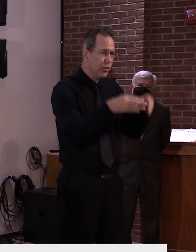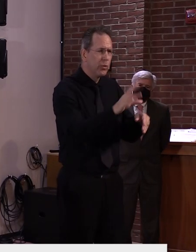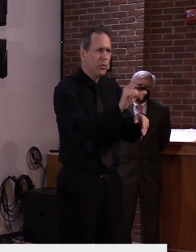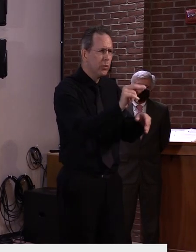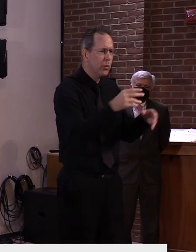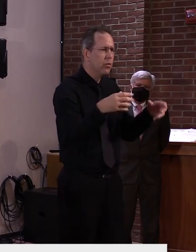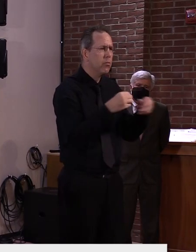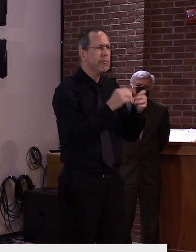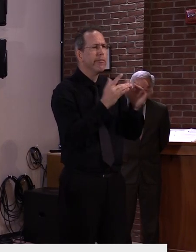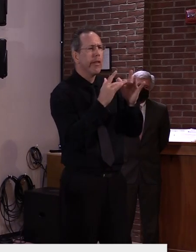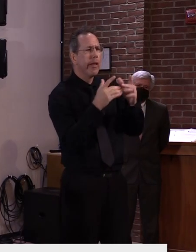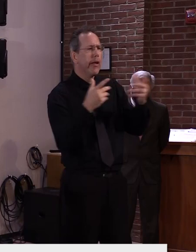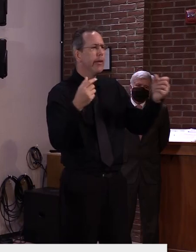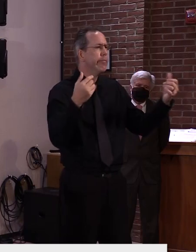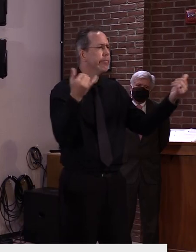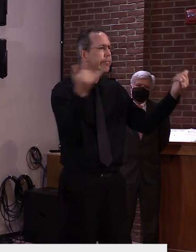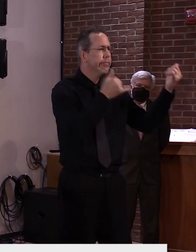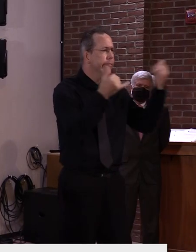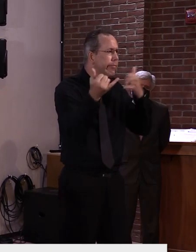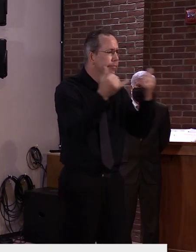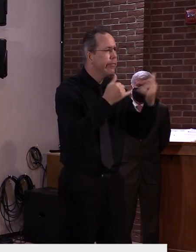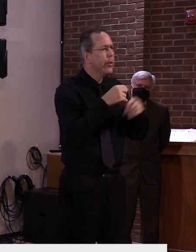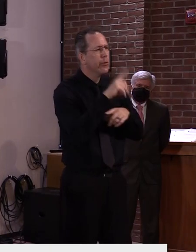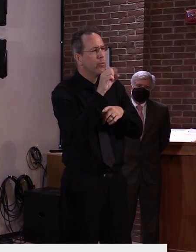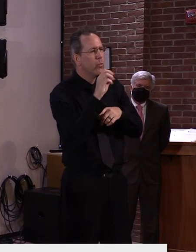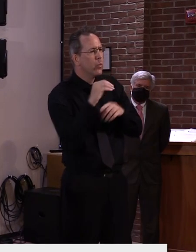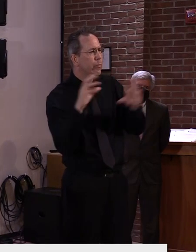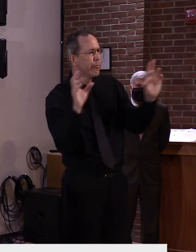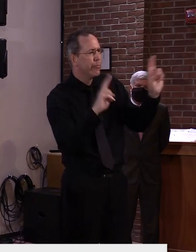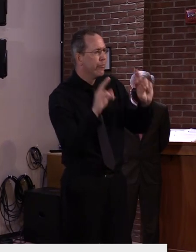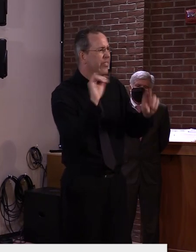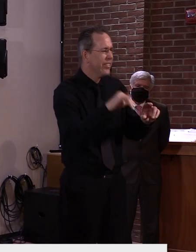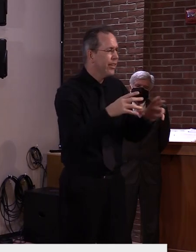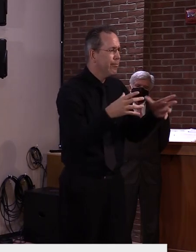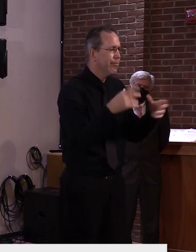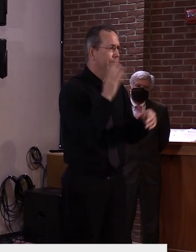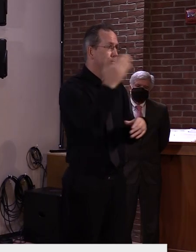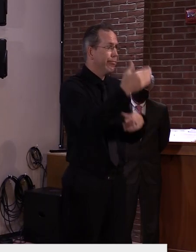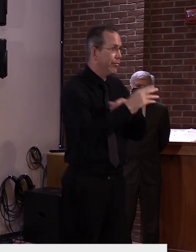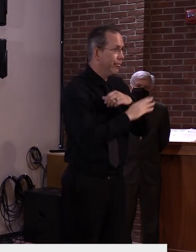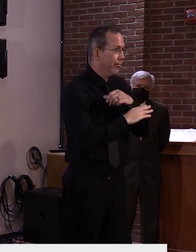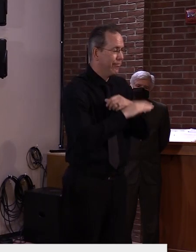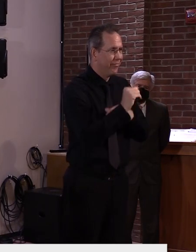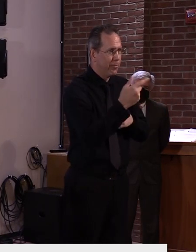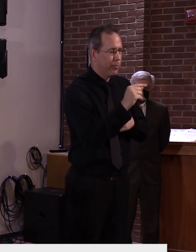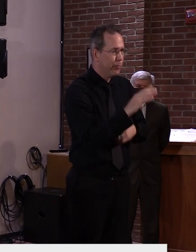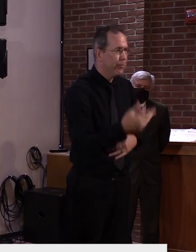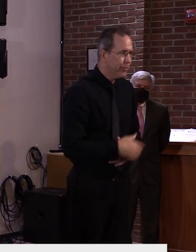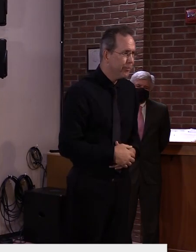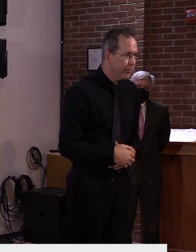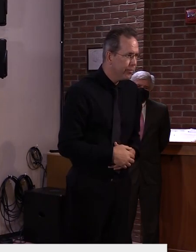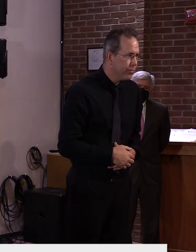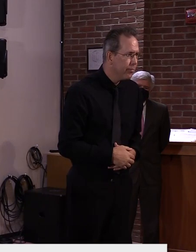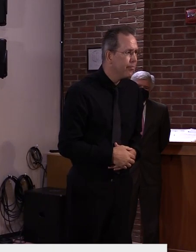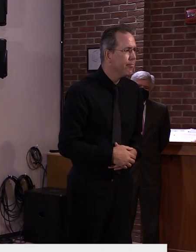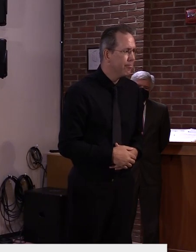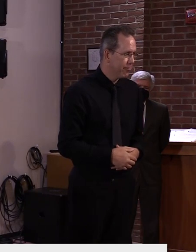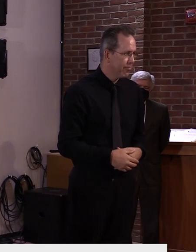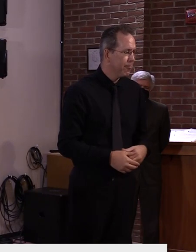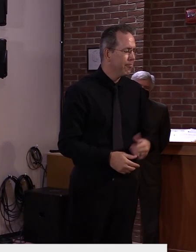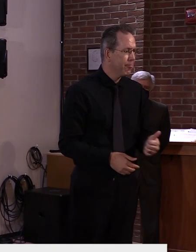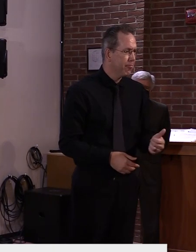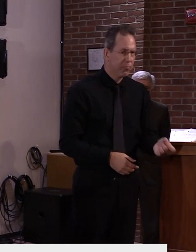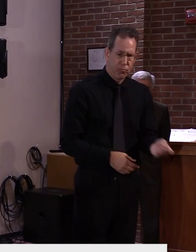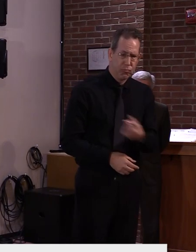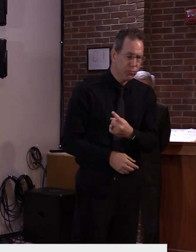Okay, thank you. Thanks. Greg, the County Courier. Hi, Governor. Go a little easier on you